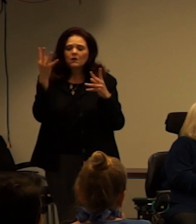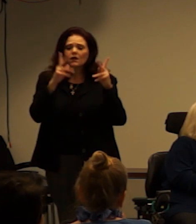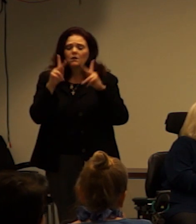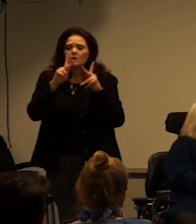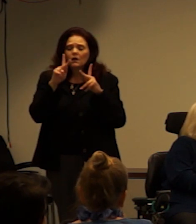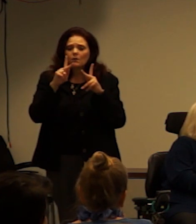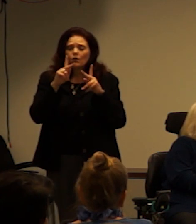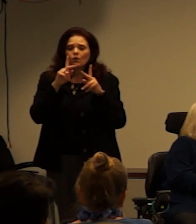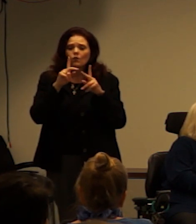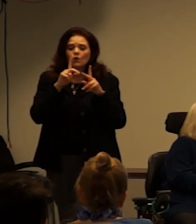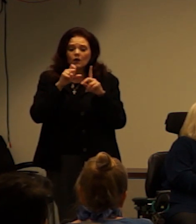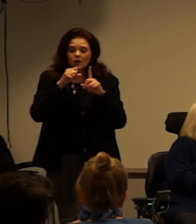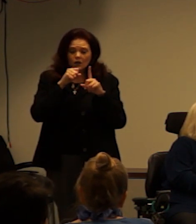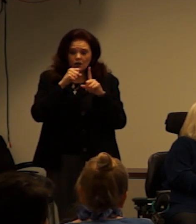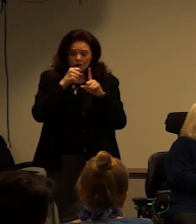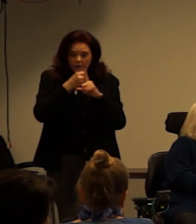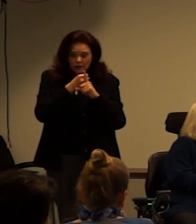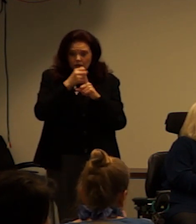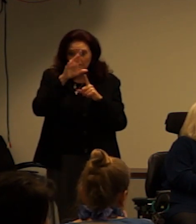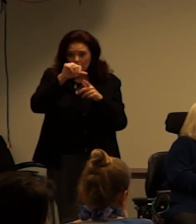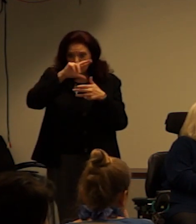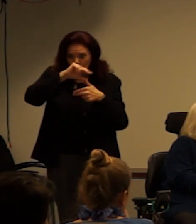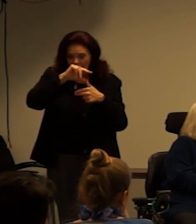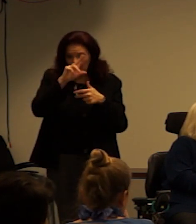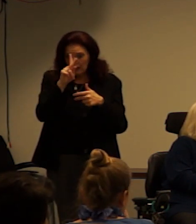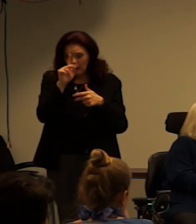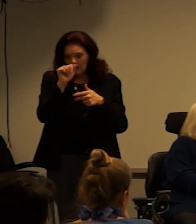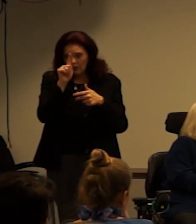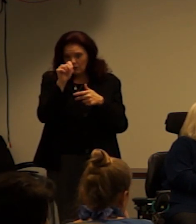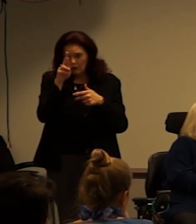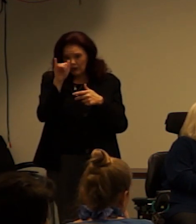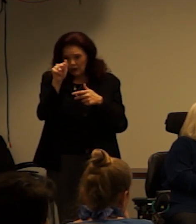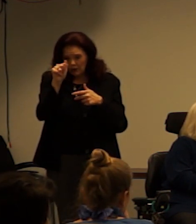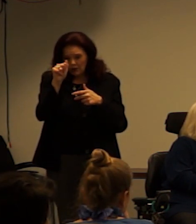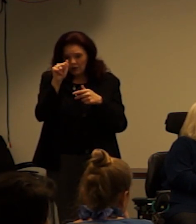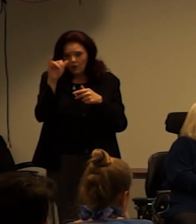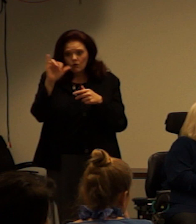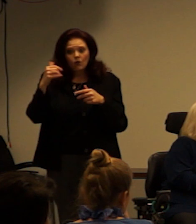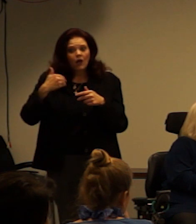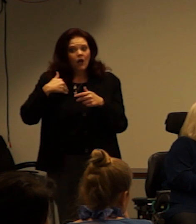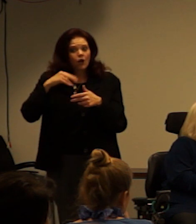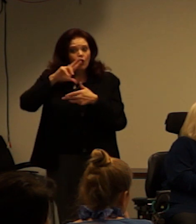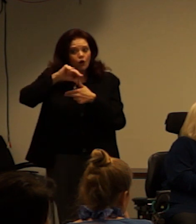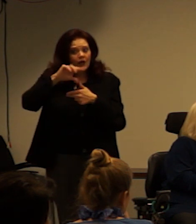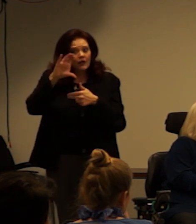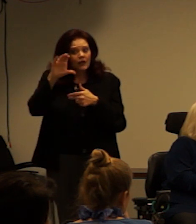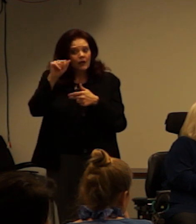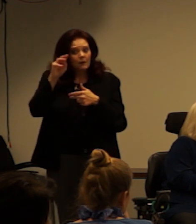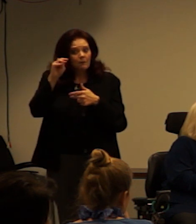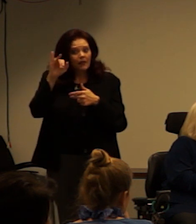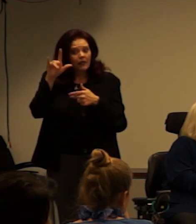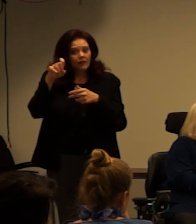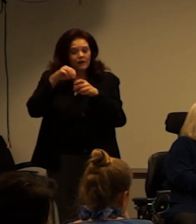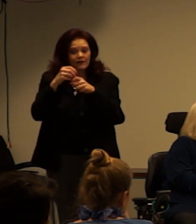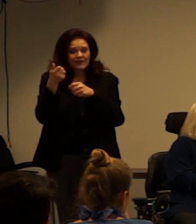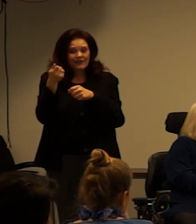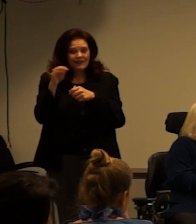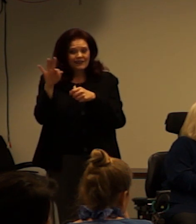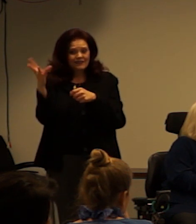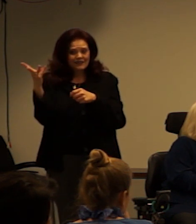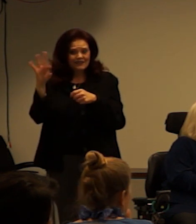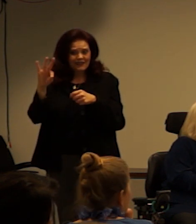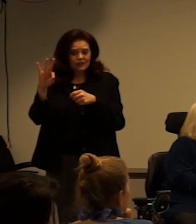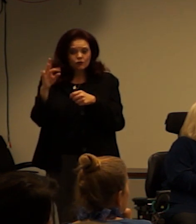were directly affected by Hurricane Katrina, but we also had Hurricane Camille in 69. The two most talked